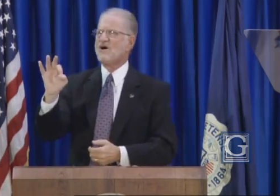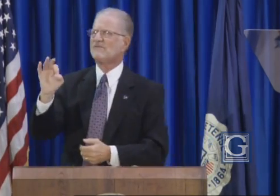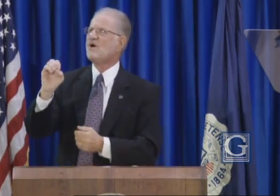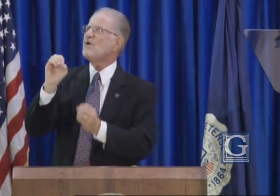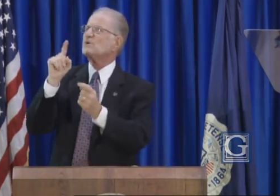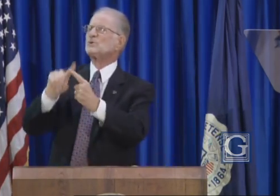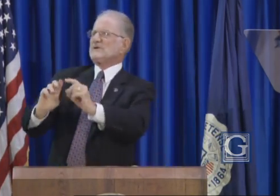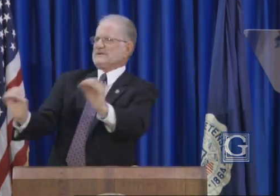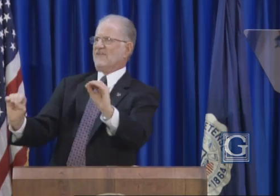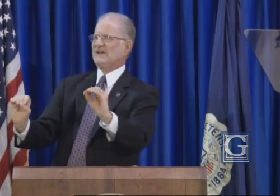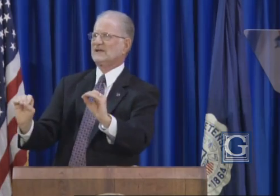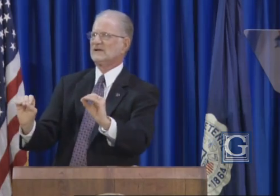away to nothing.